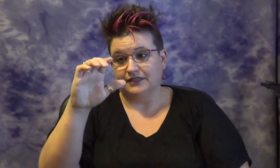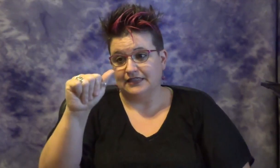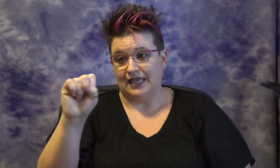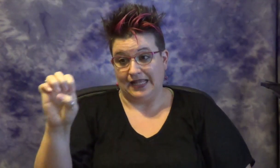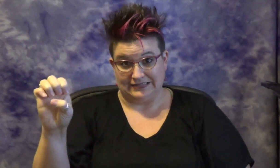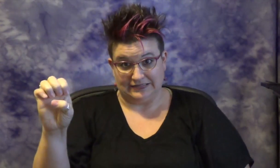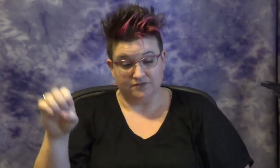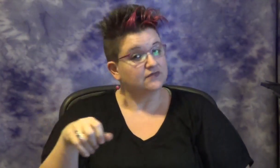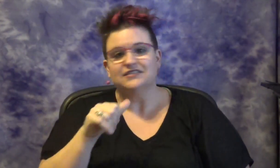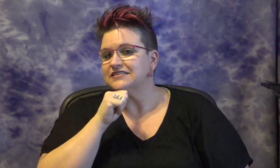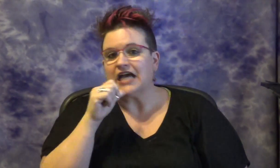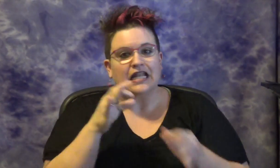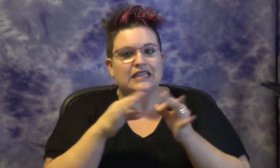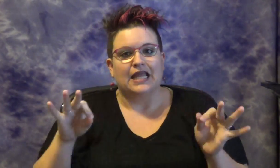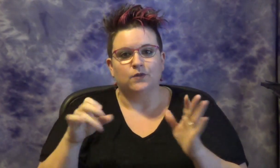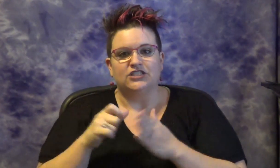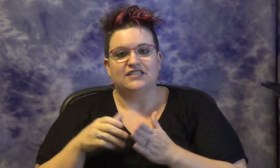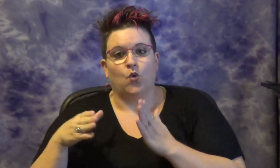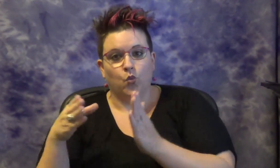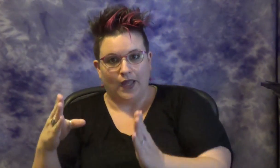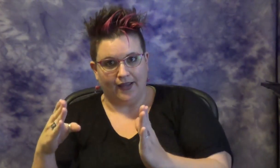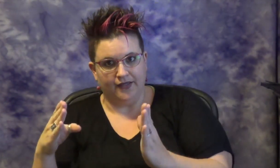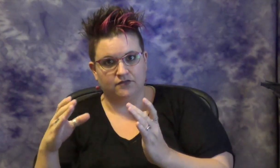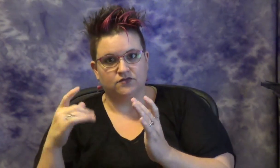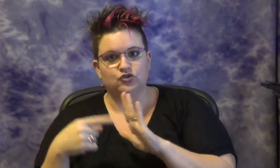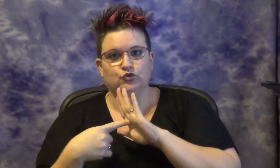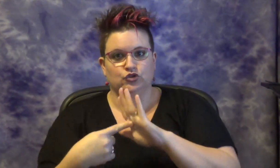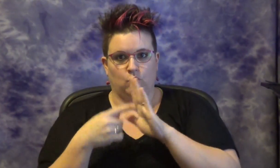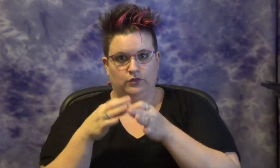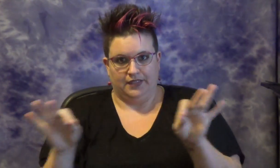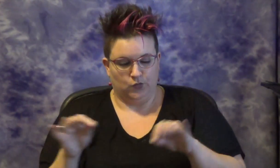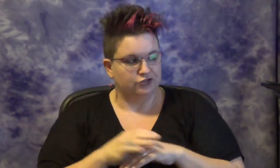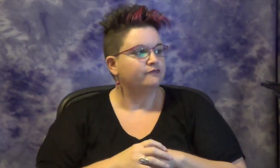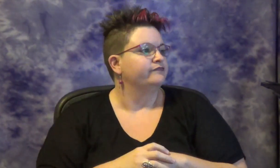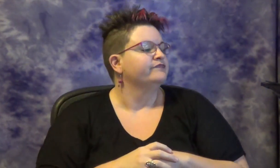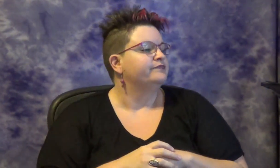The interpreters invented CASE. It's not a language, but it's a way. It's a mode